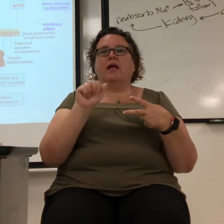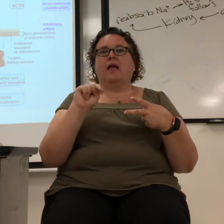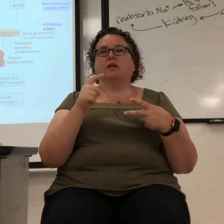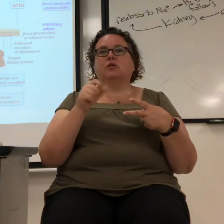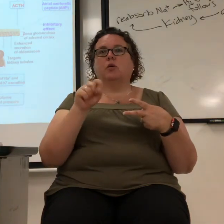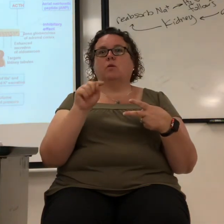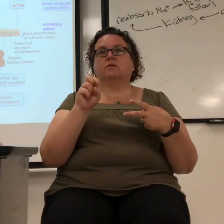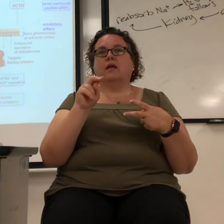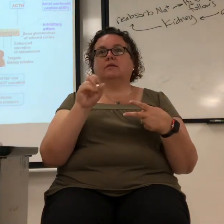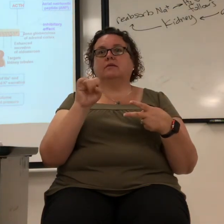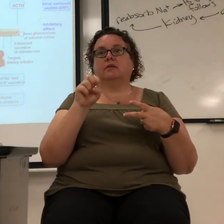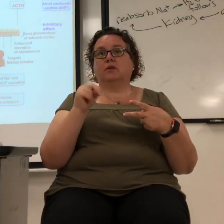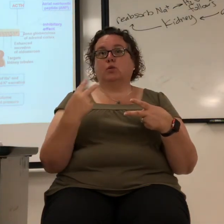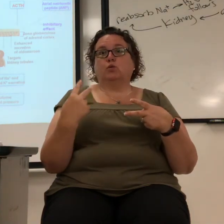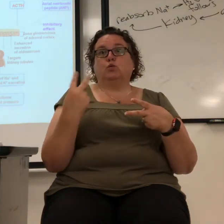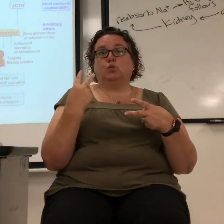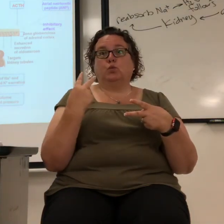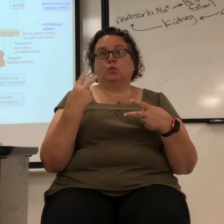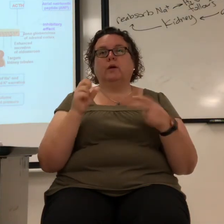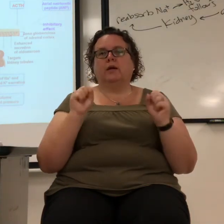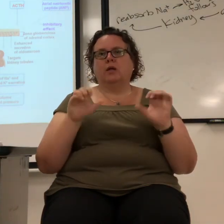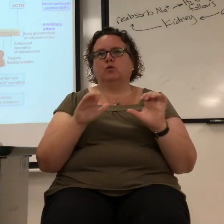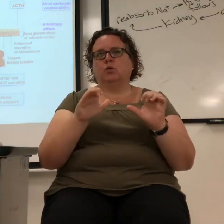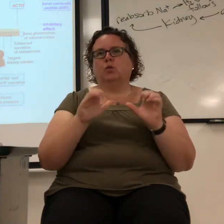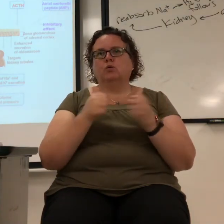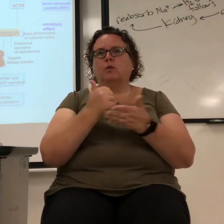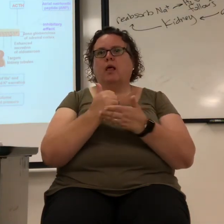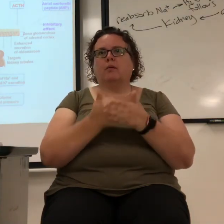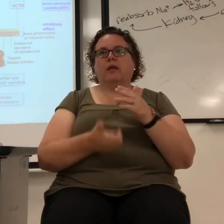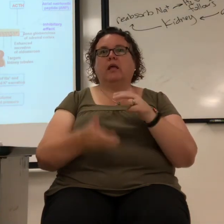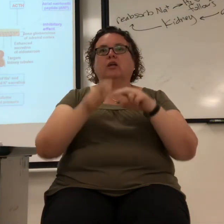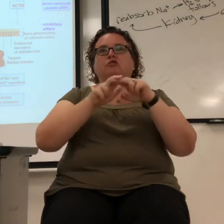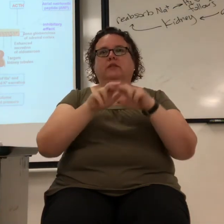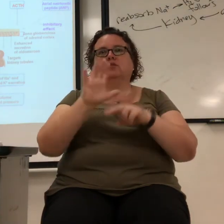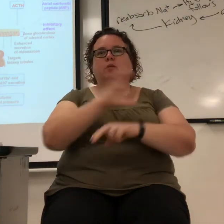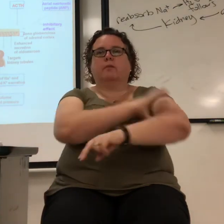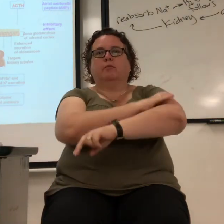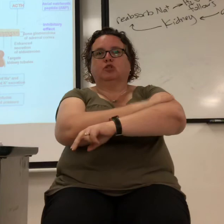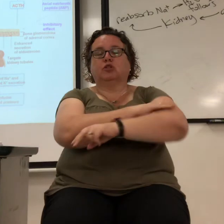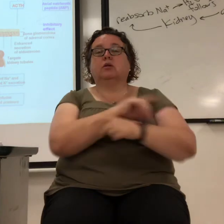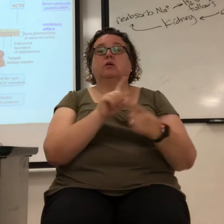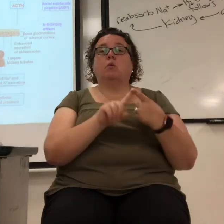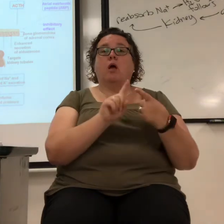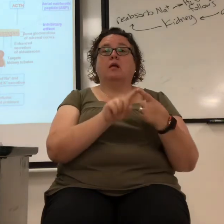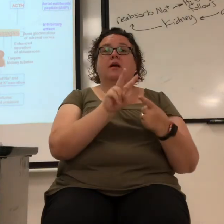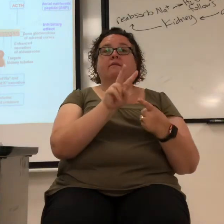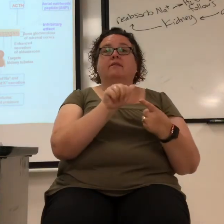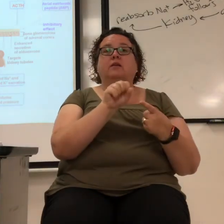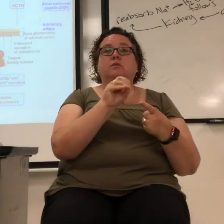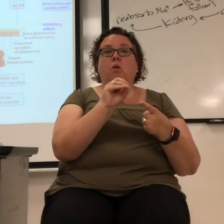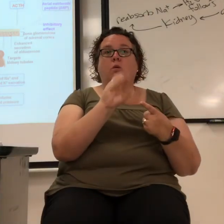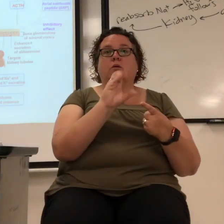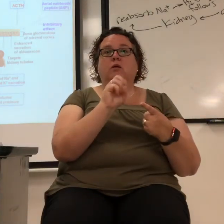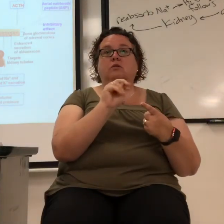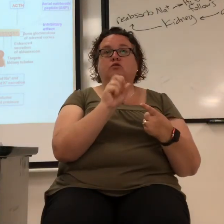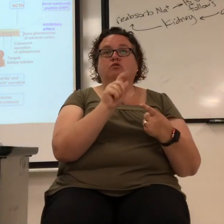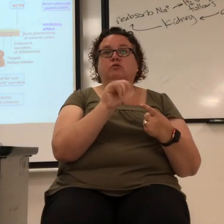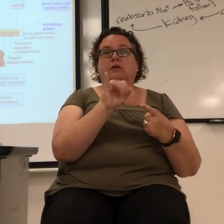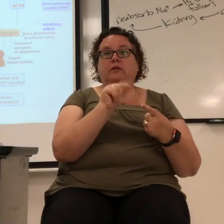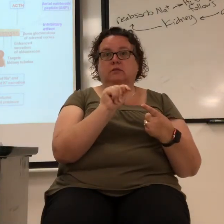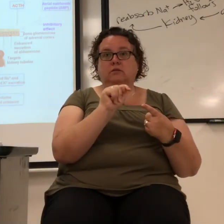II can do to increase the blood pressure. One, vasoconstrict. The one next to